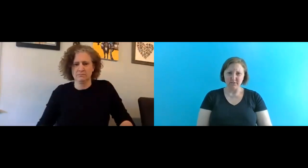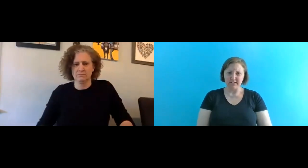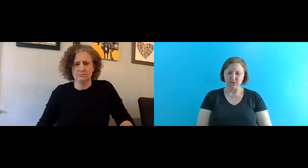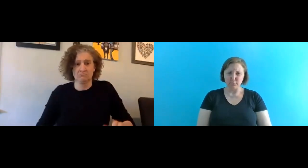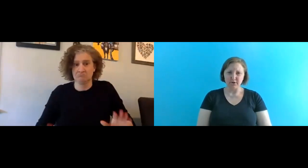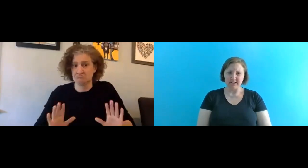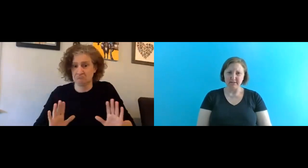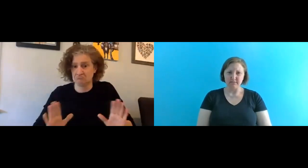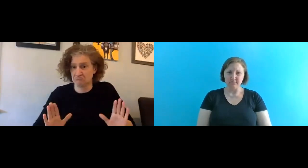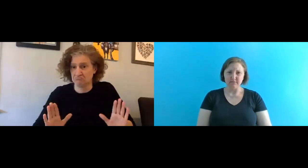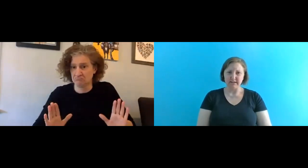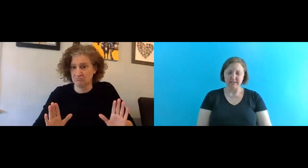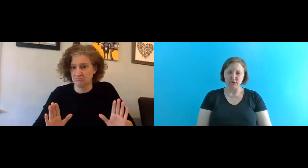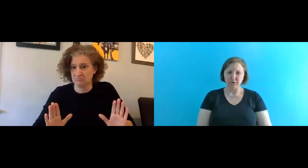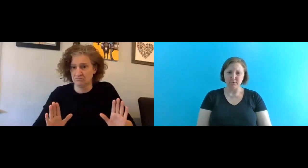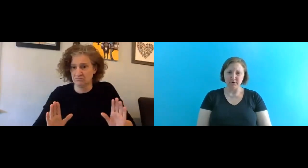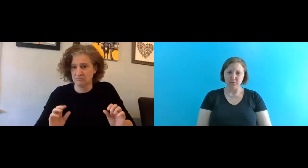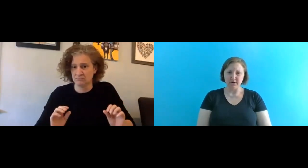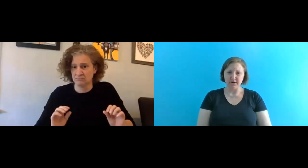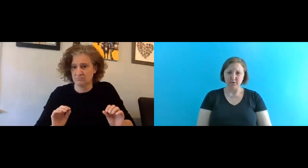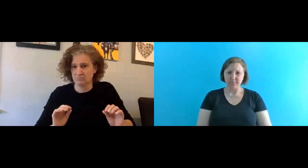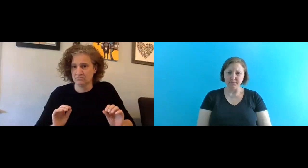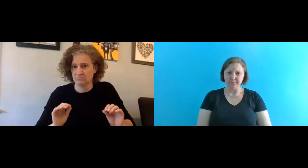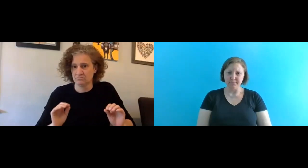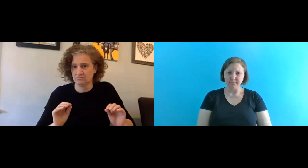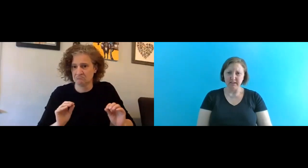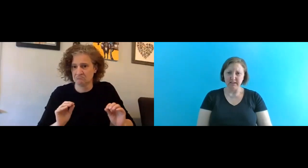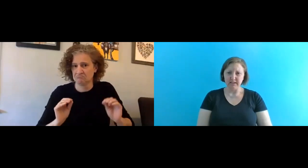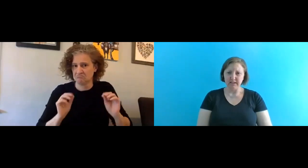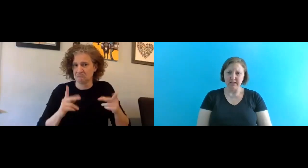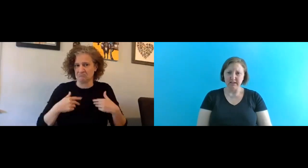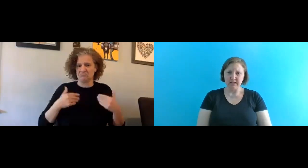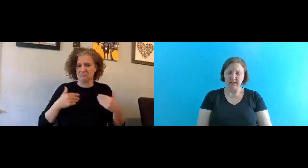the interpreter can interpret what you want to know.